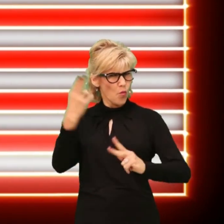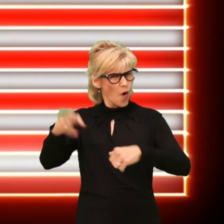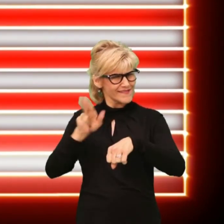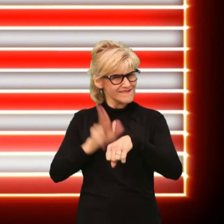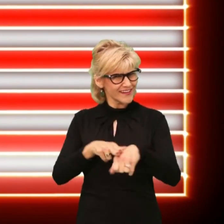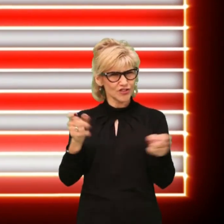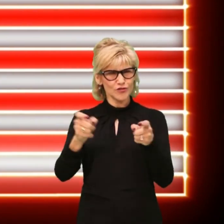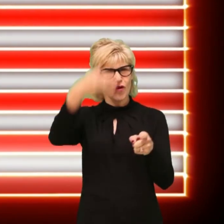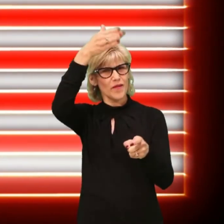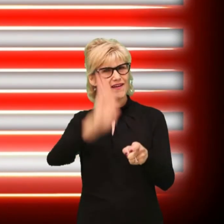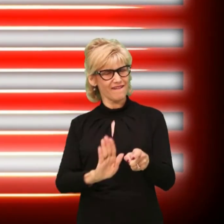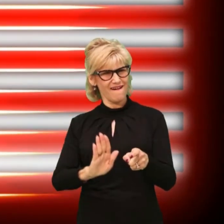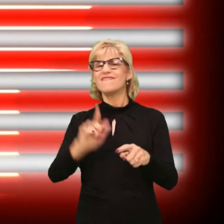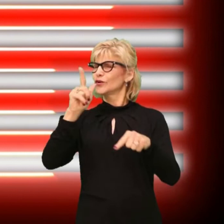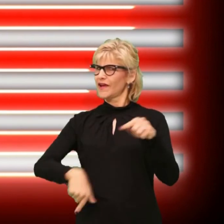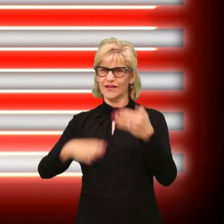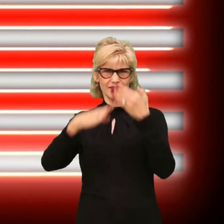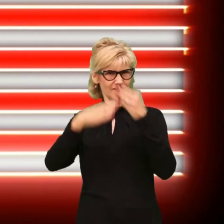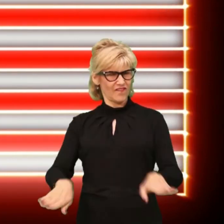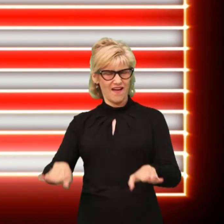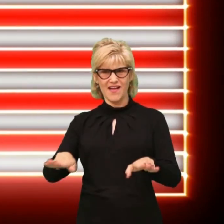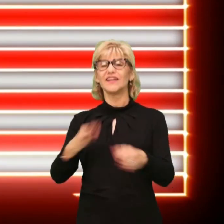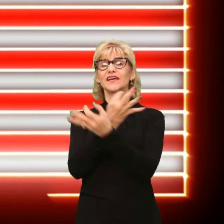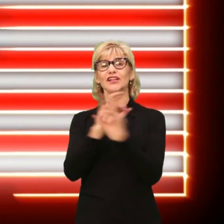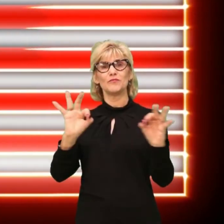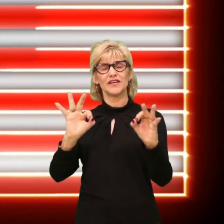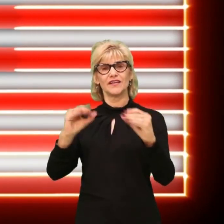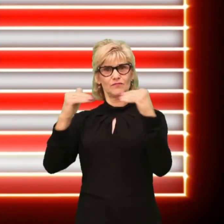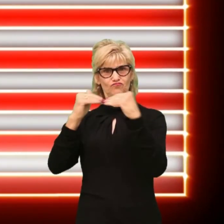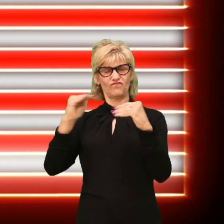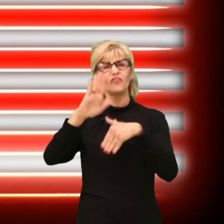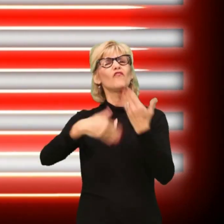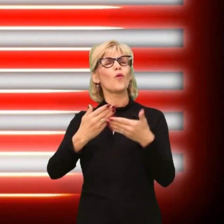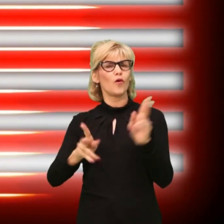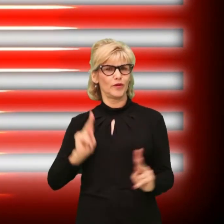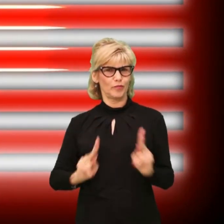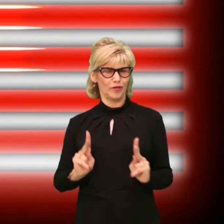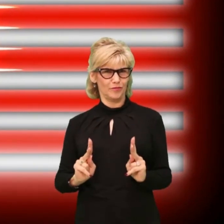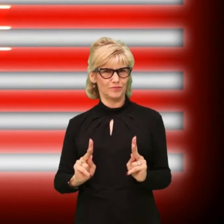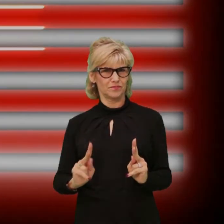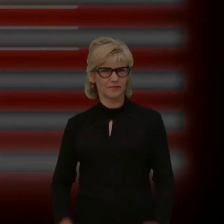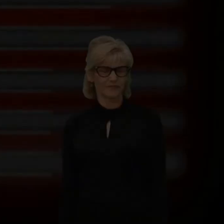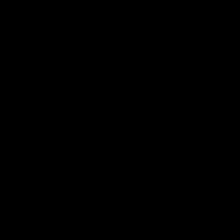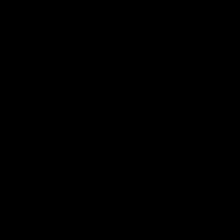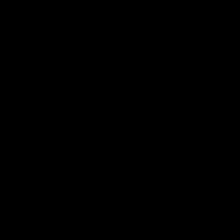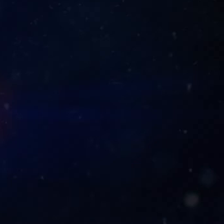stands, one nation, under God, indivisible, with liberty and justice